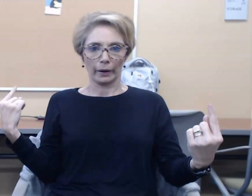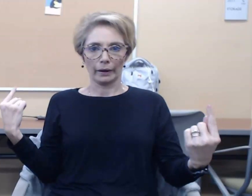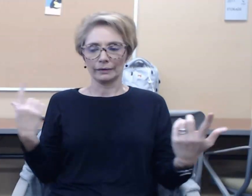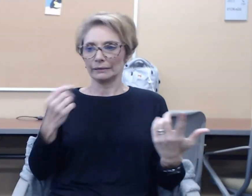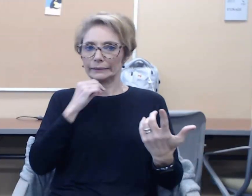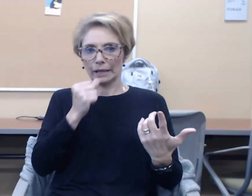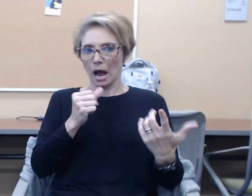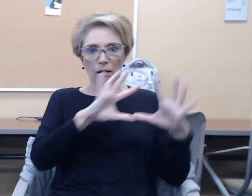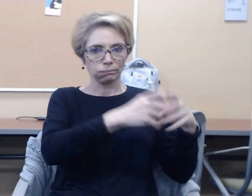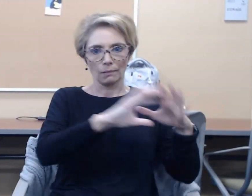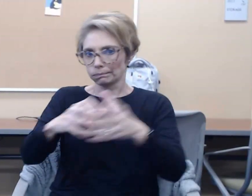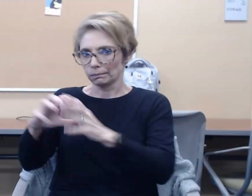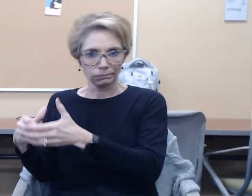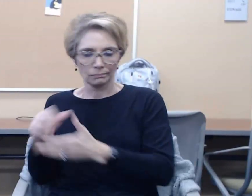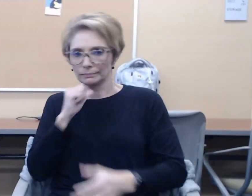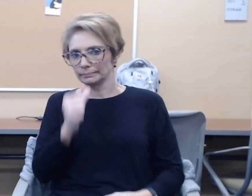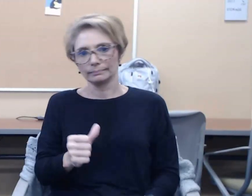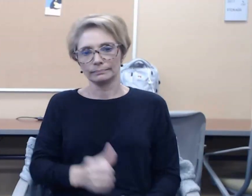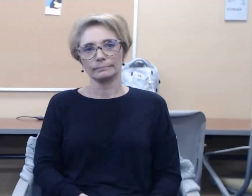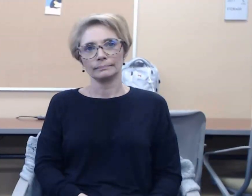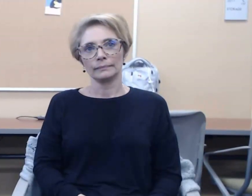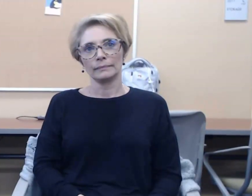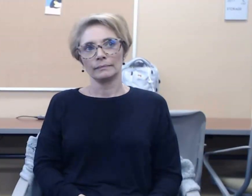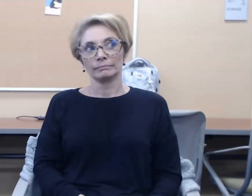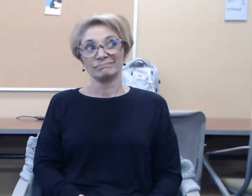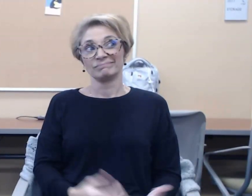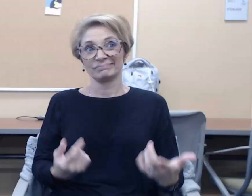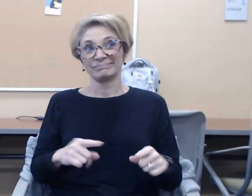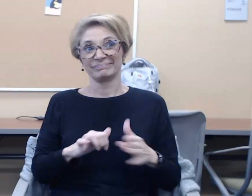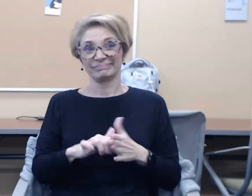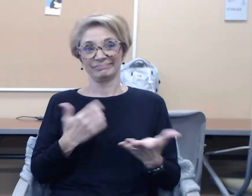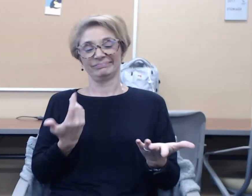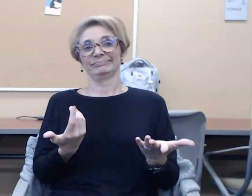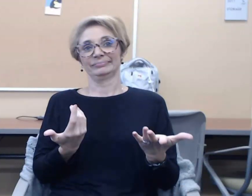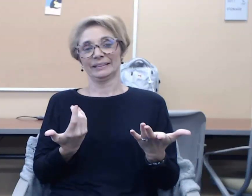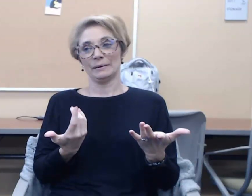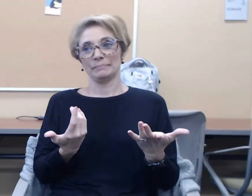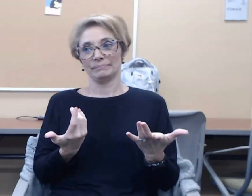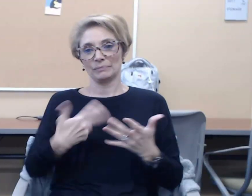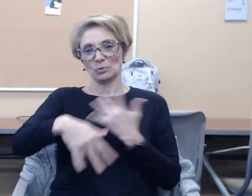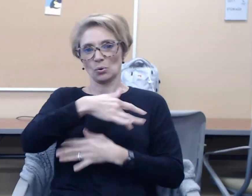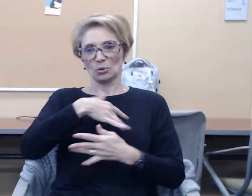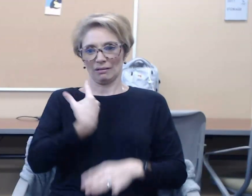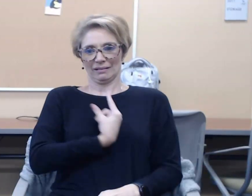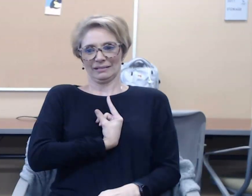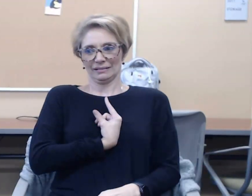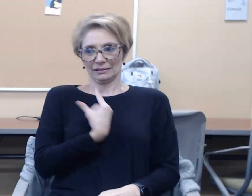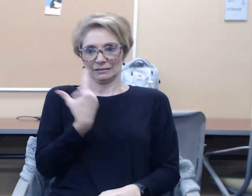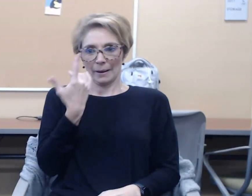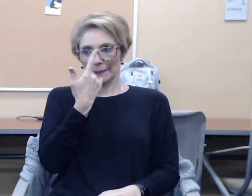And they then have to quickly develop social isolation due to communication differences or language